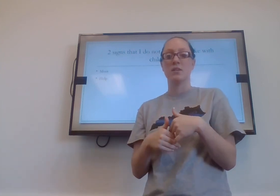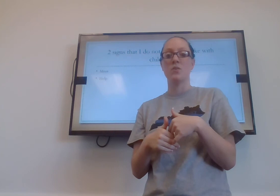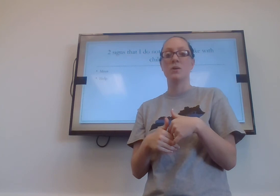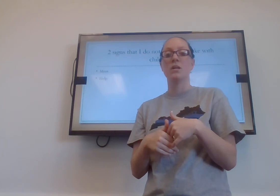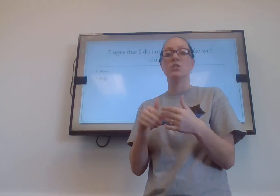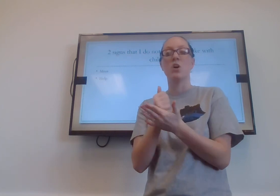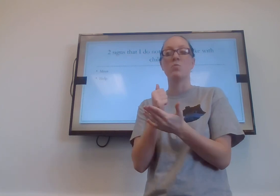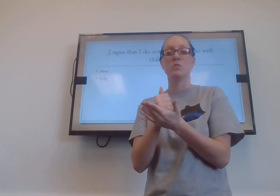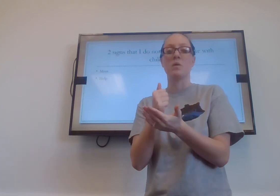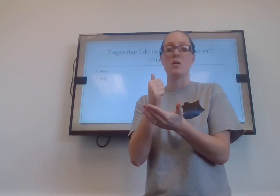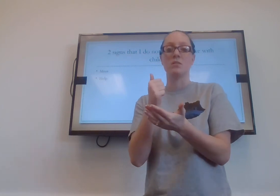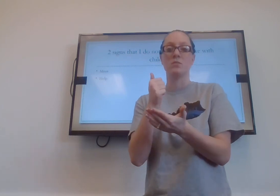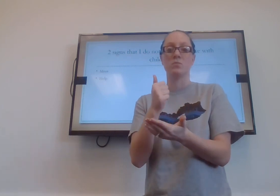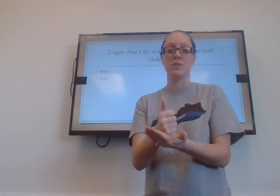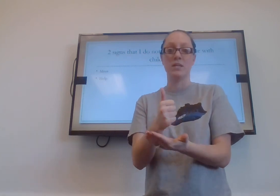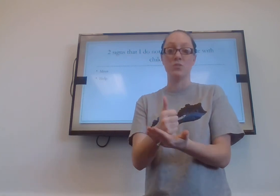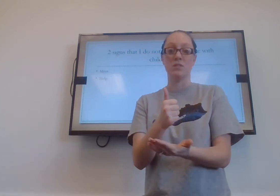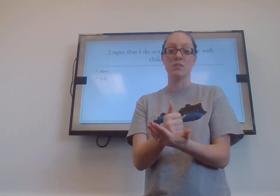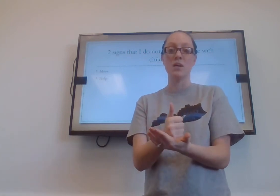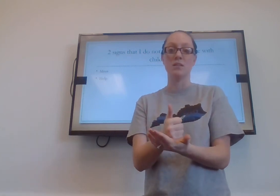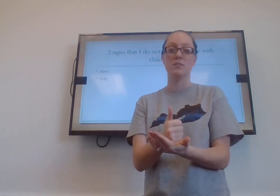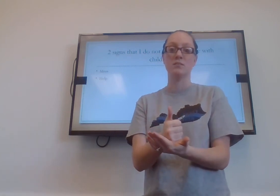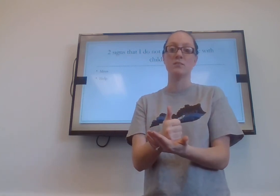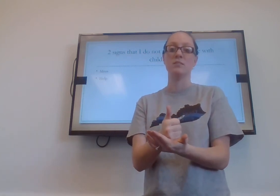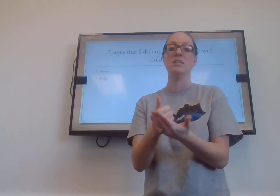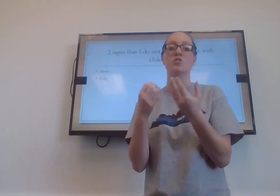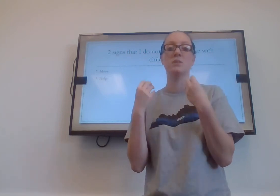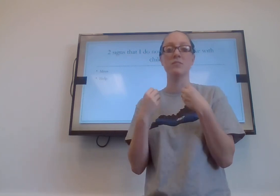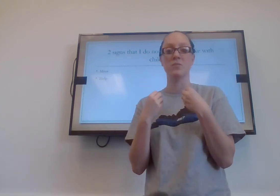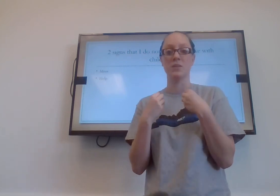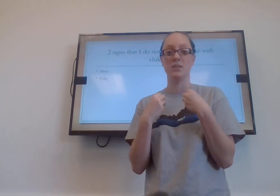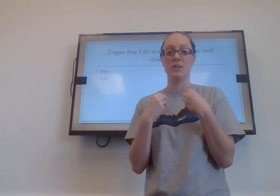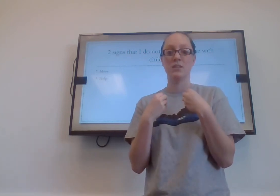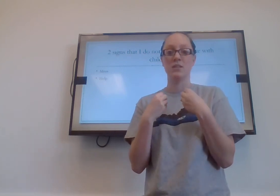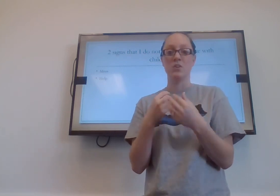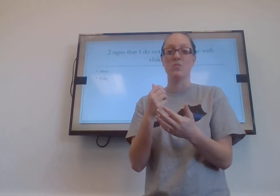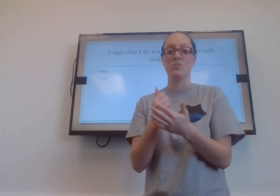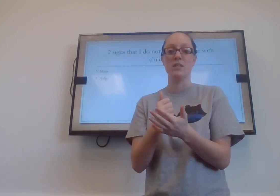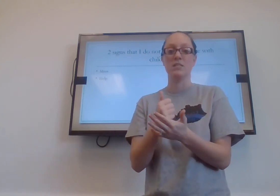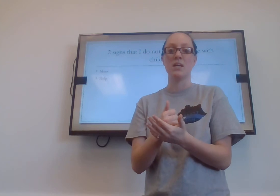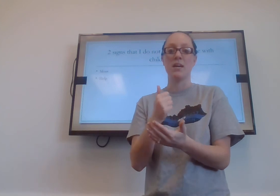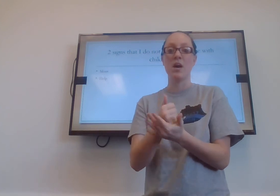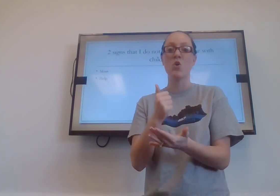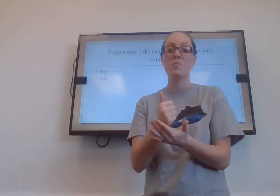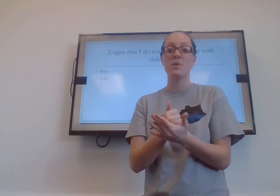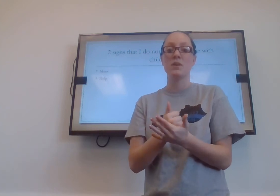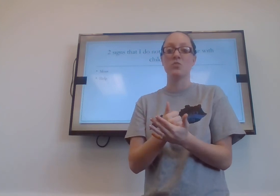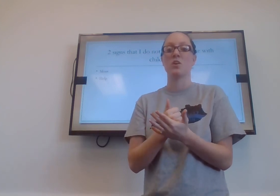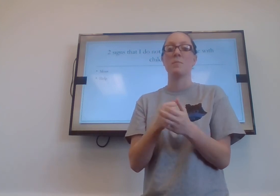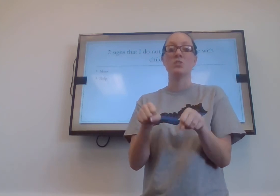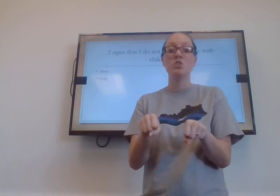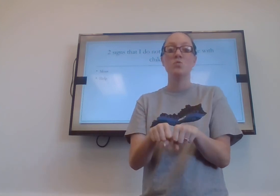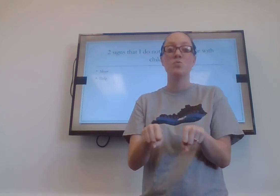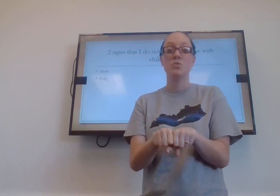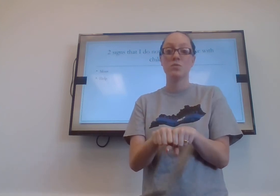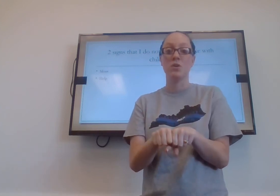know, don't respond when they do this sign. Teach them a different one. You know, if they say help, you know, talk about shoes. You know,